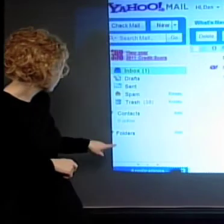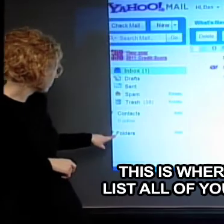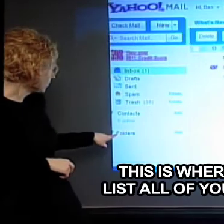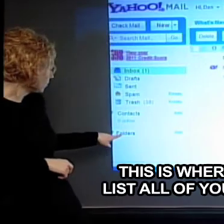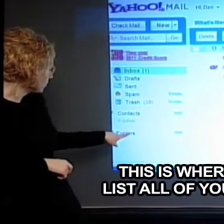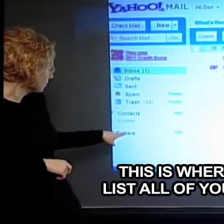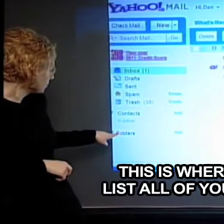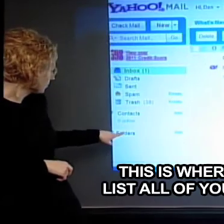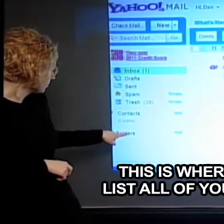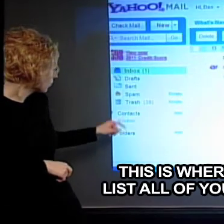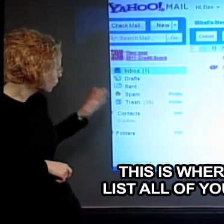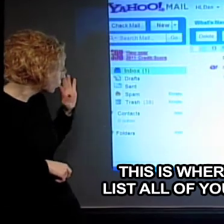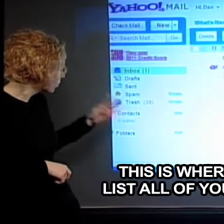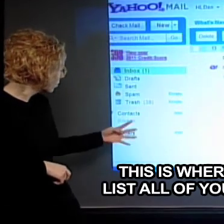And this is where you can list all your folders.